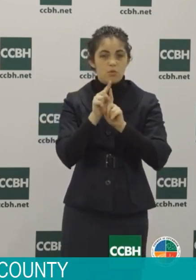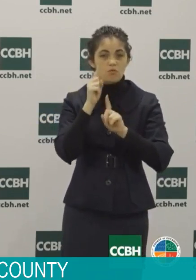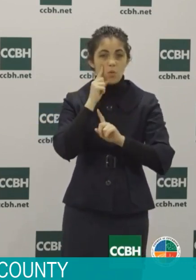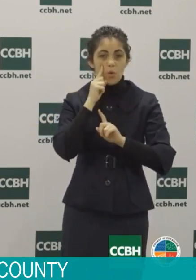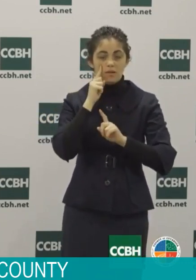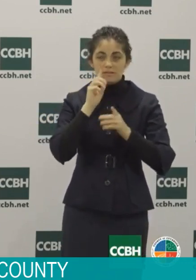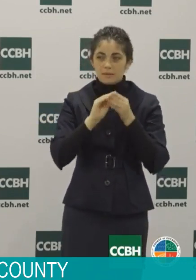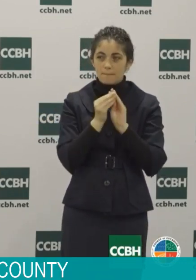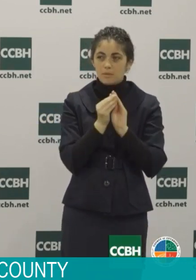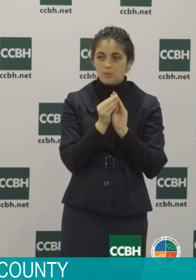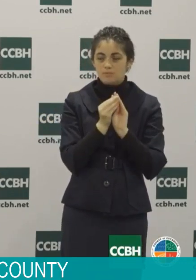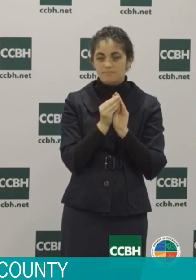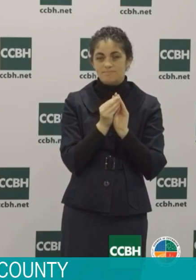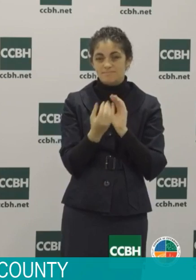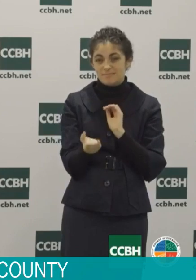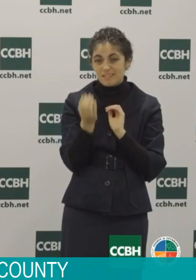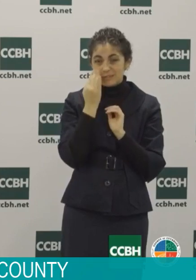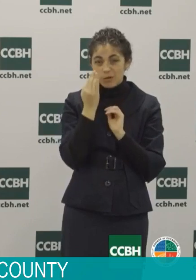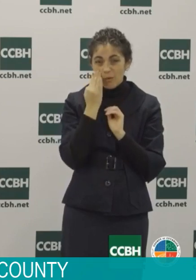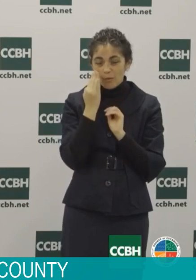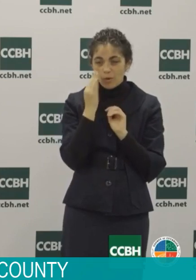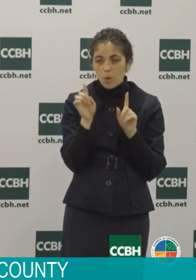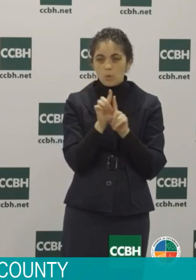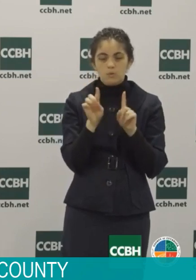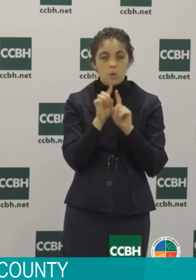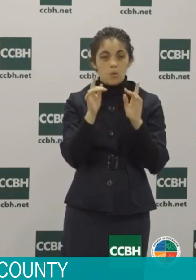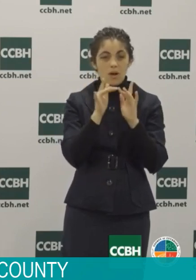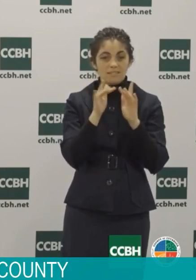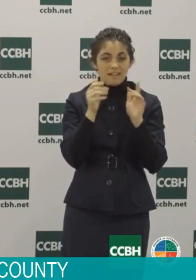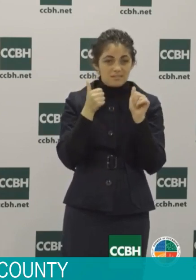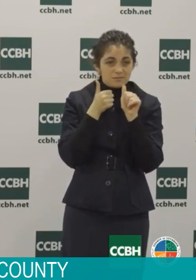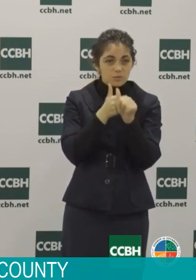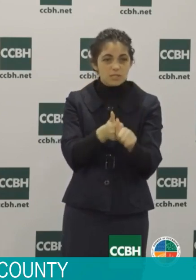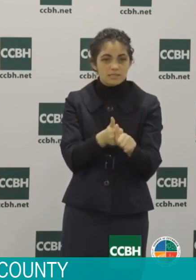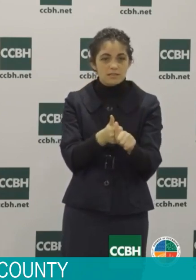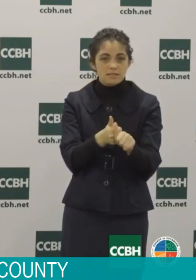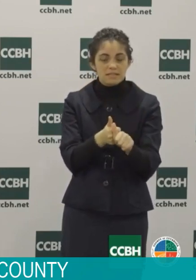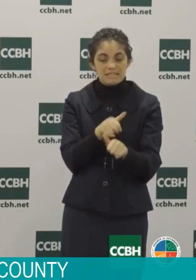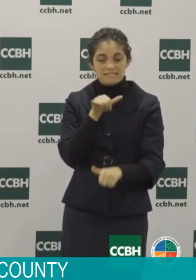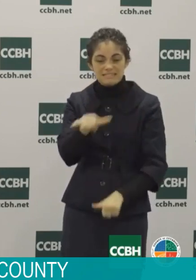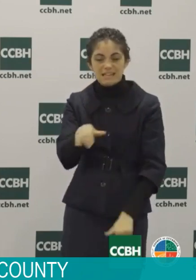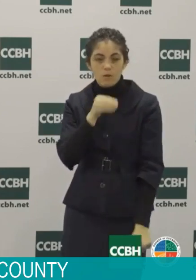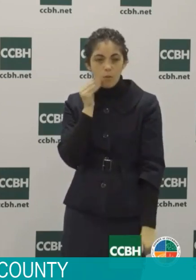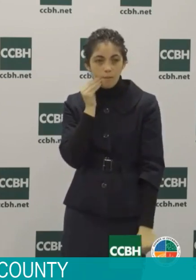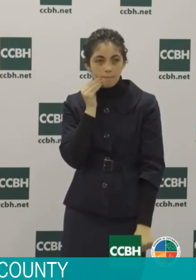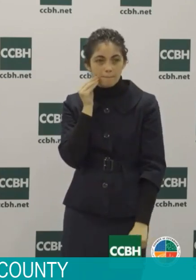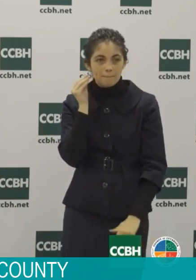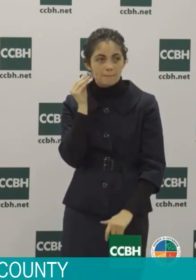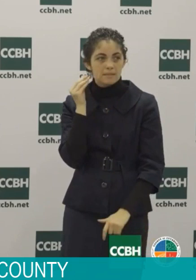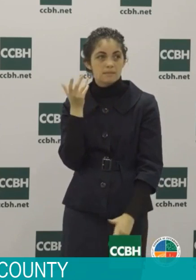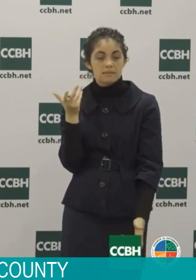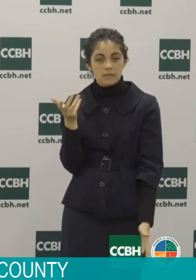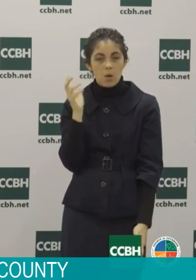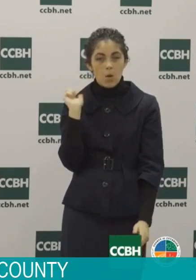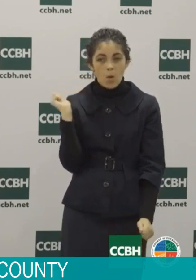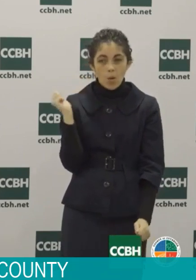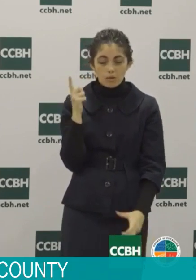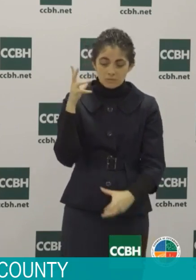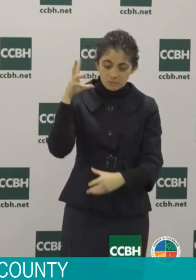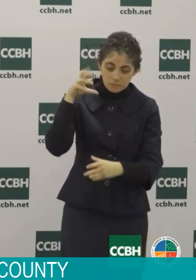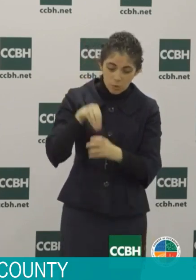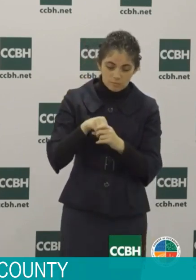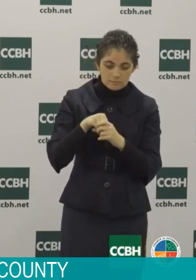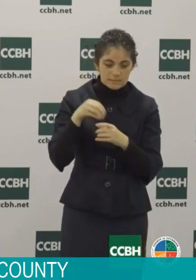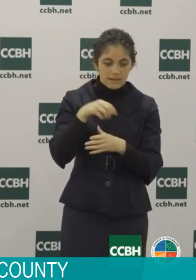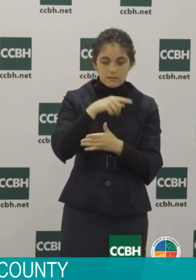identification, isolation, contact tracing, quarantine. So all of those things in